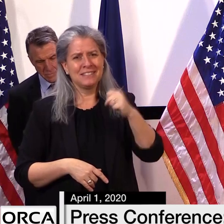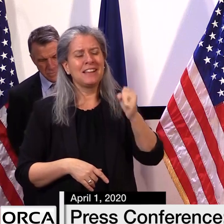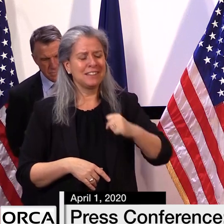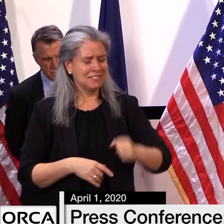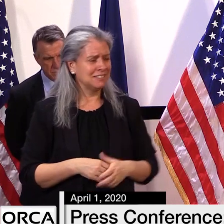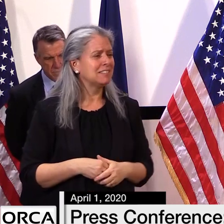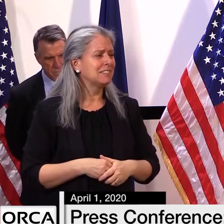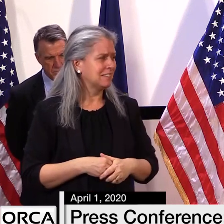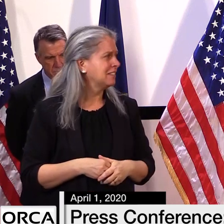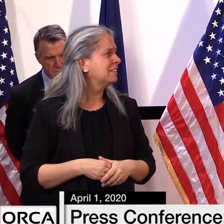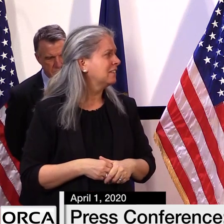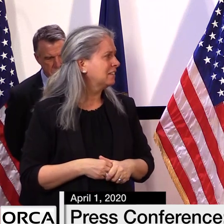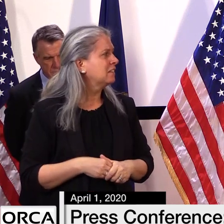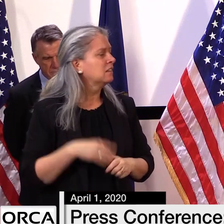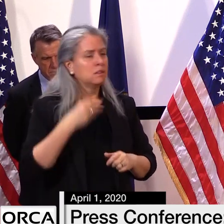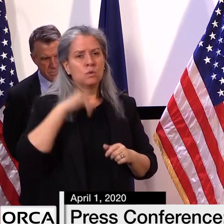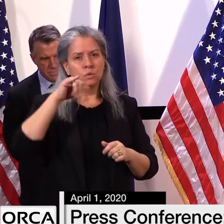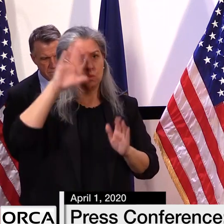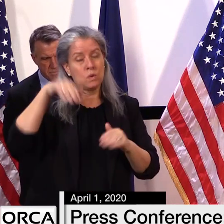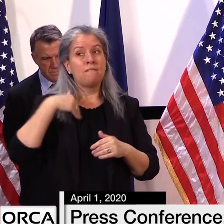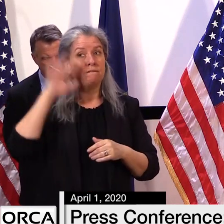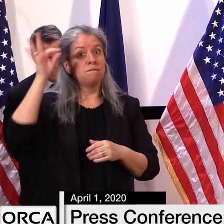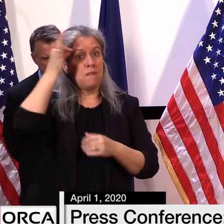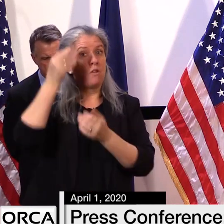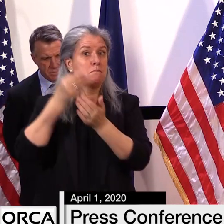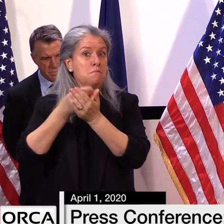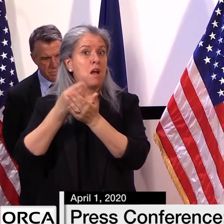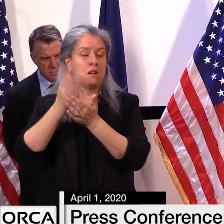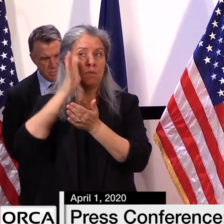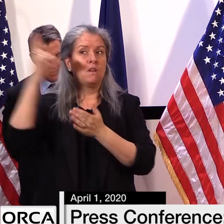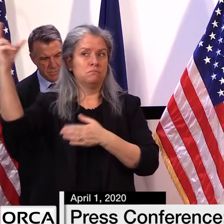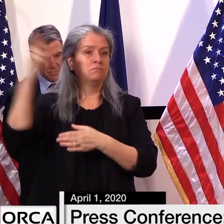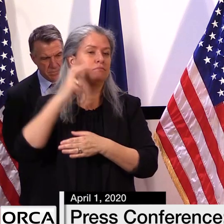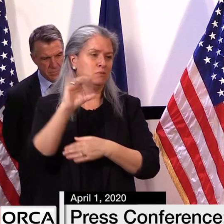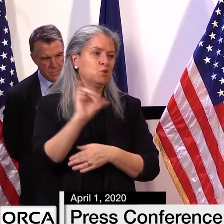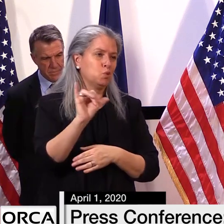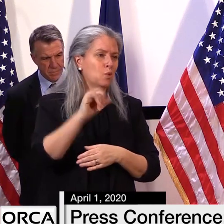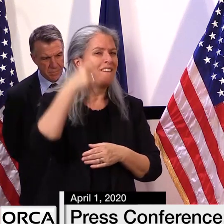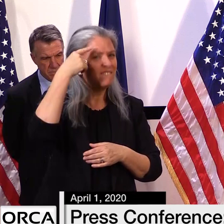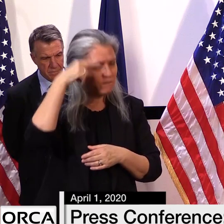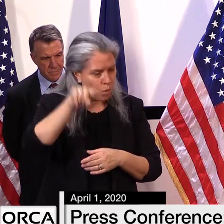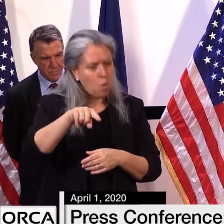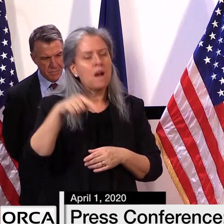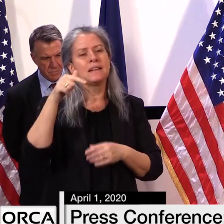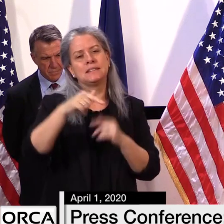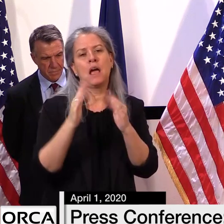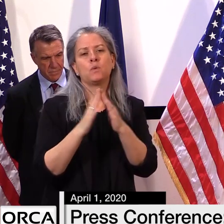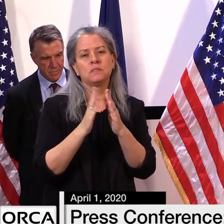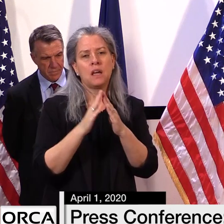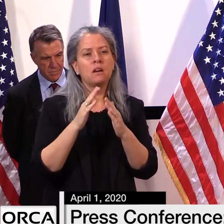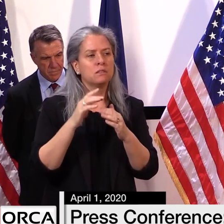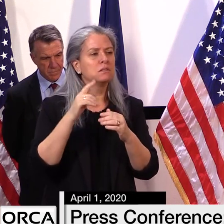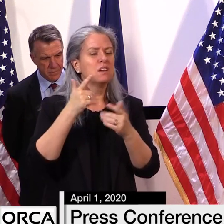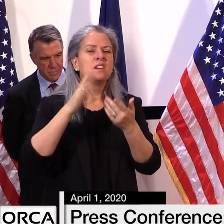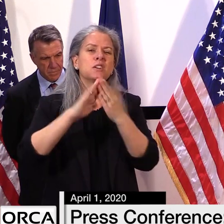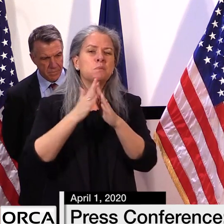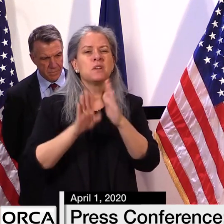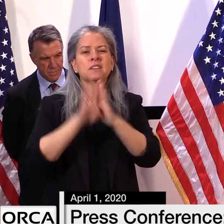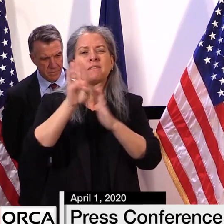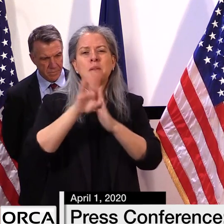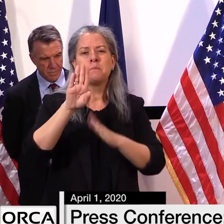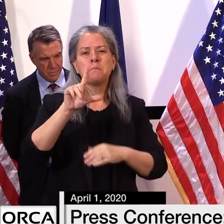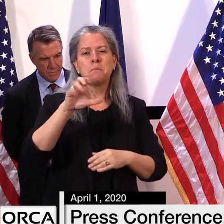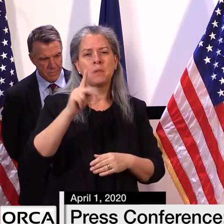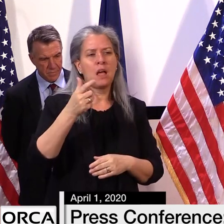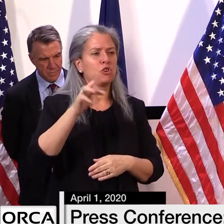that there are significant federal dollars that will come to us through, and they will be dispersed as community development block